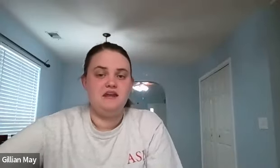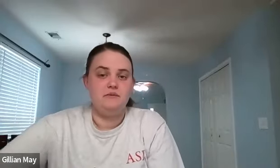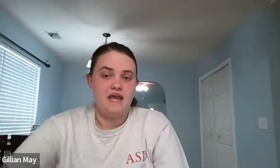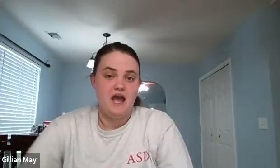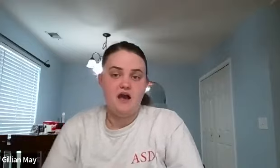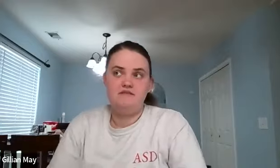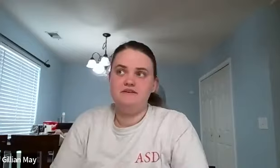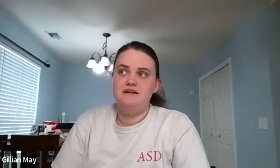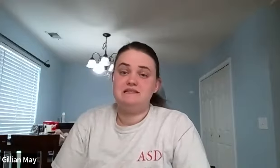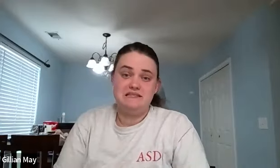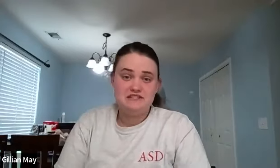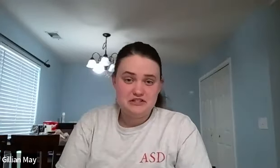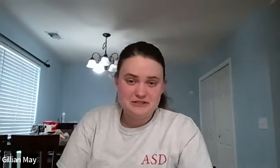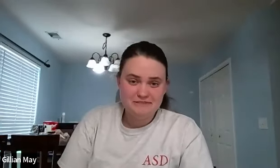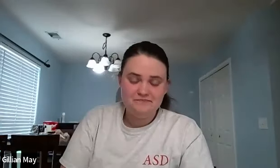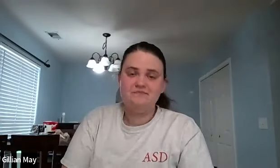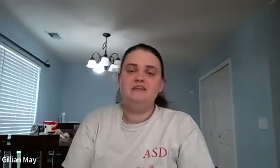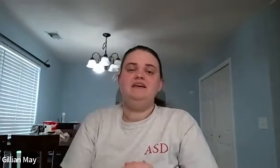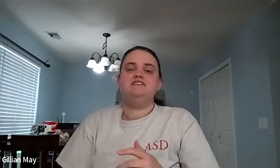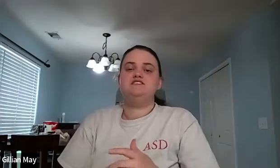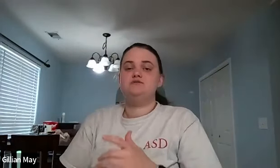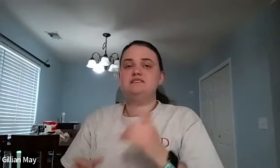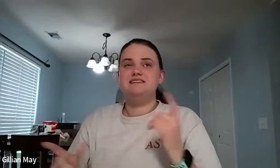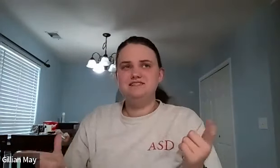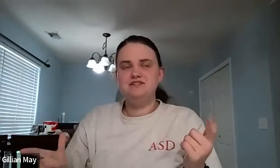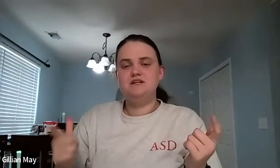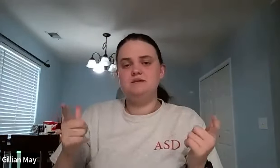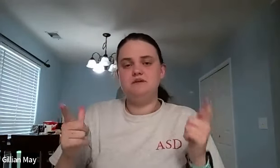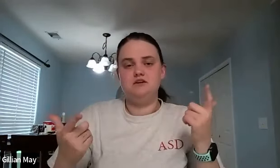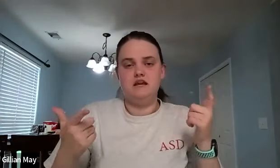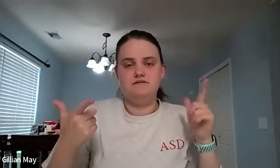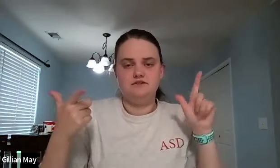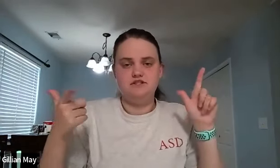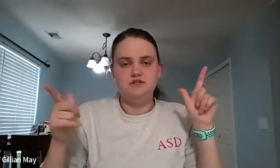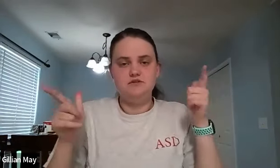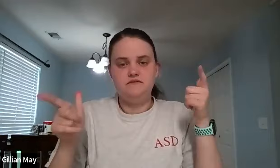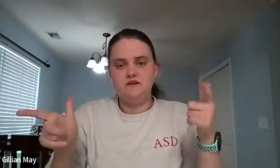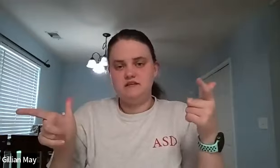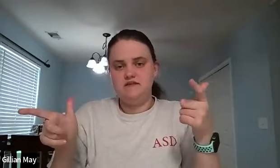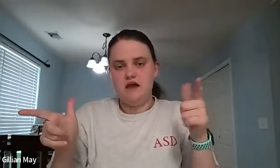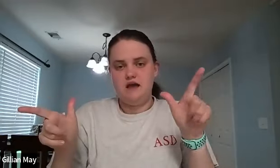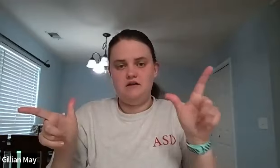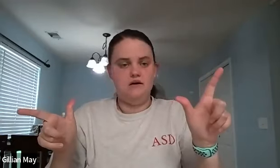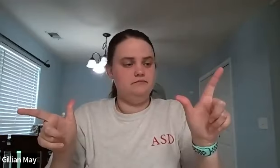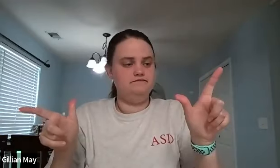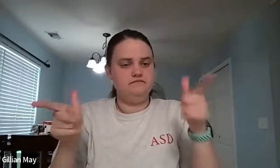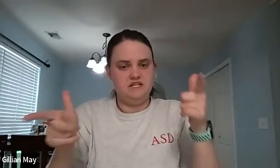Then we have sister. So sister is going to be, you're going to have your 2 fingers in that the